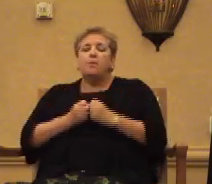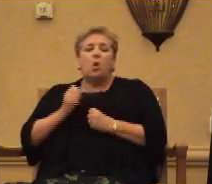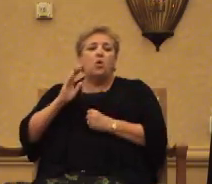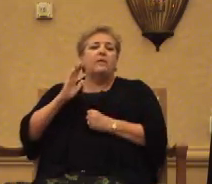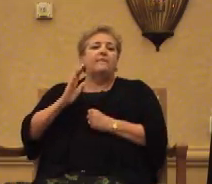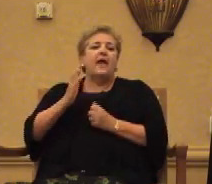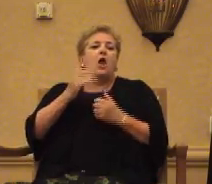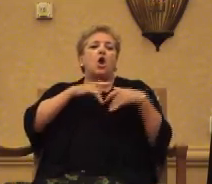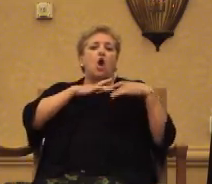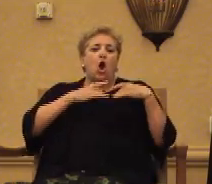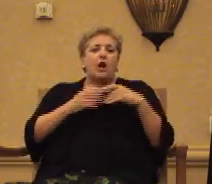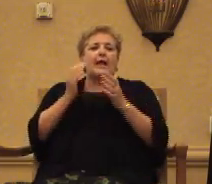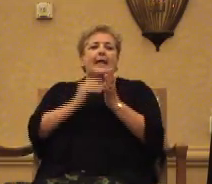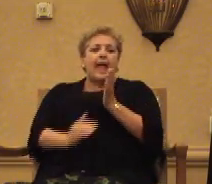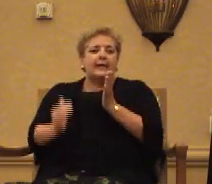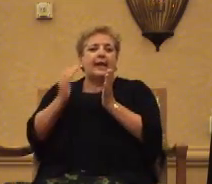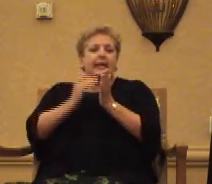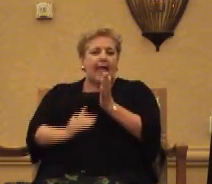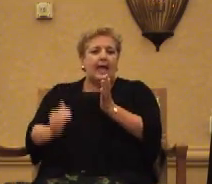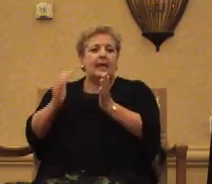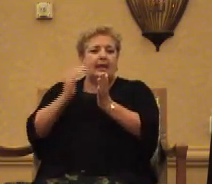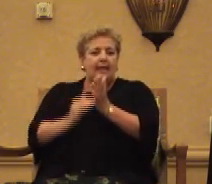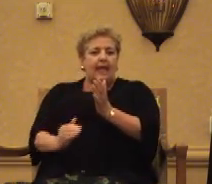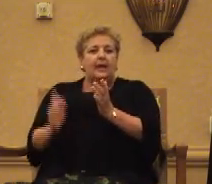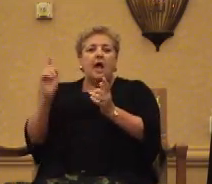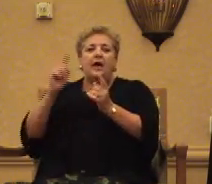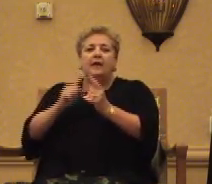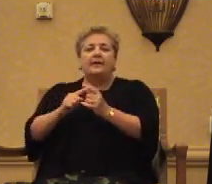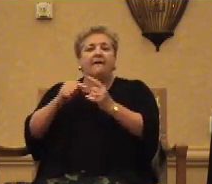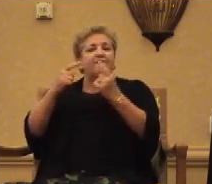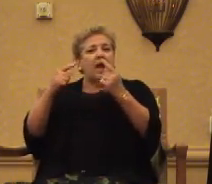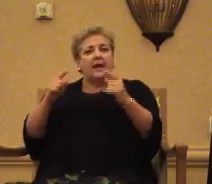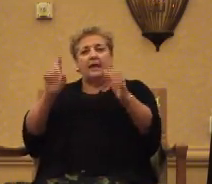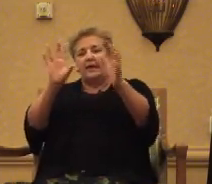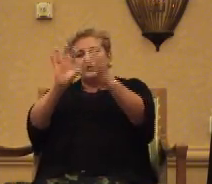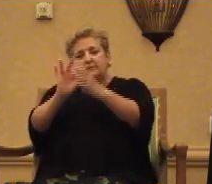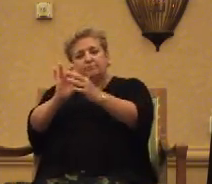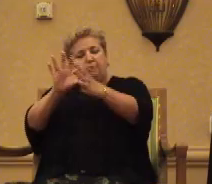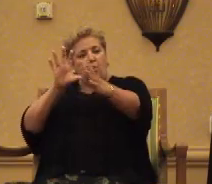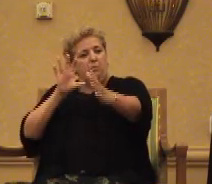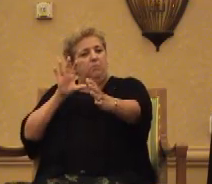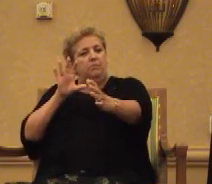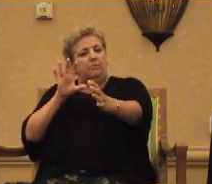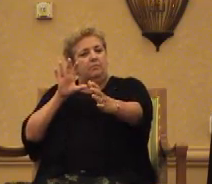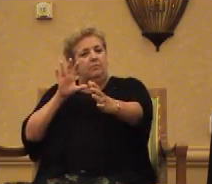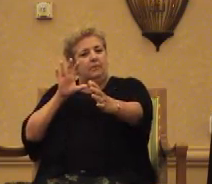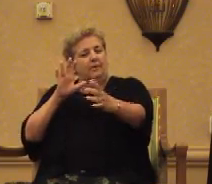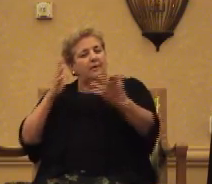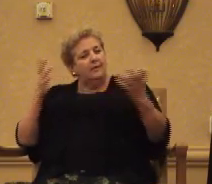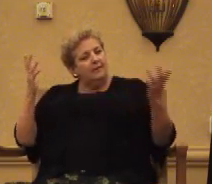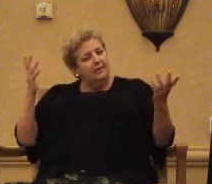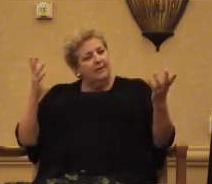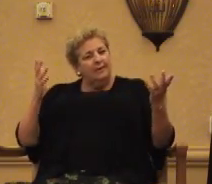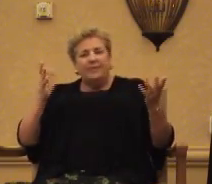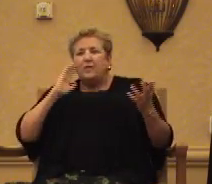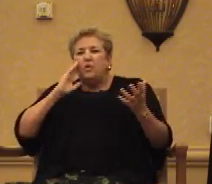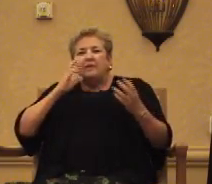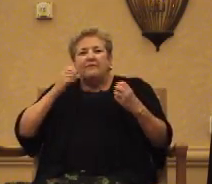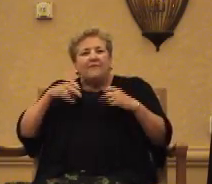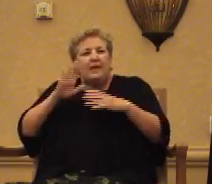again to the point where they would have nothing to do with me eventually. But at that time, they'd have done anything for me. They would have mortgaged their house,